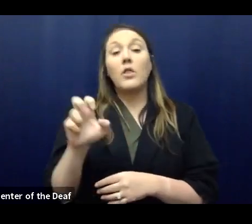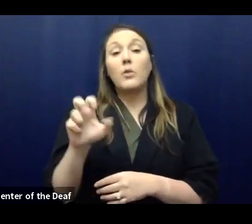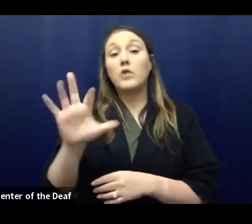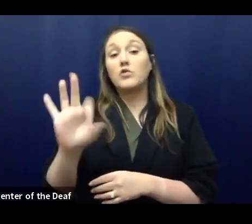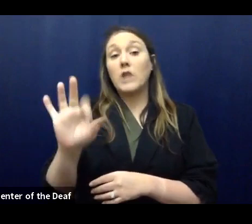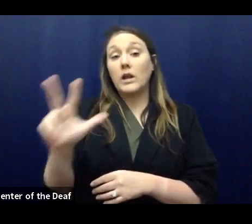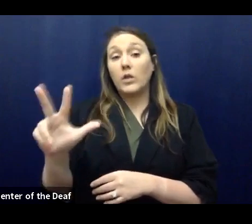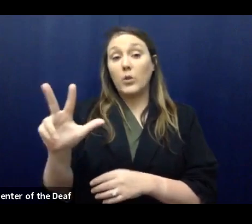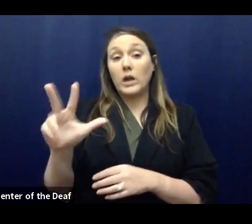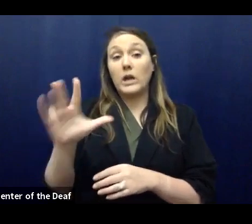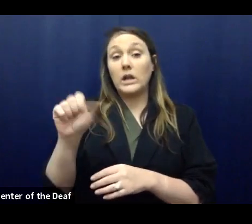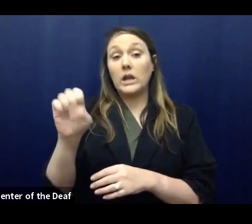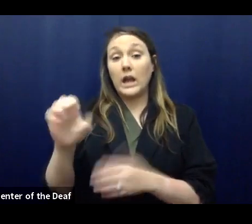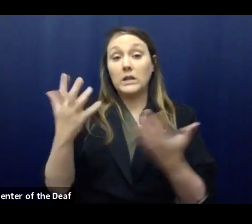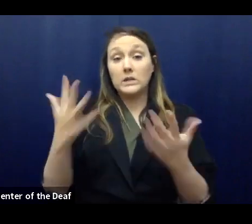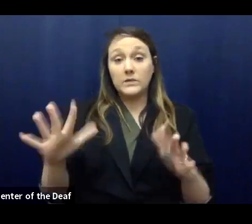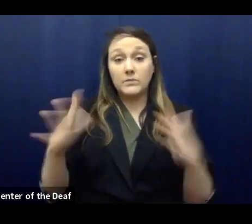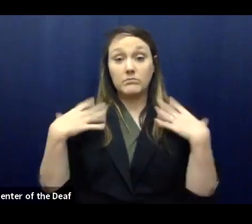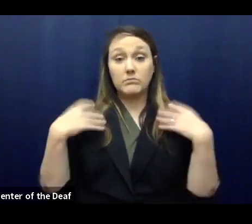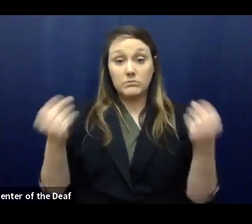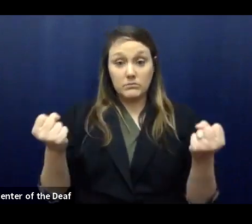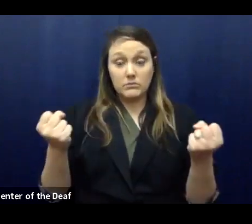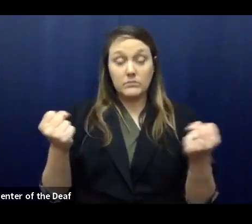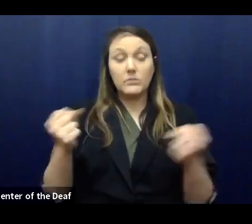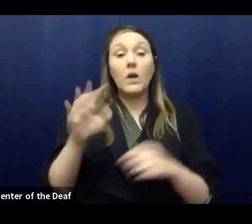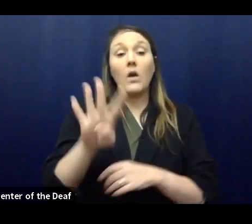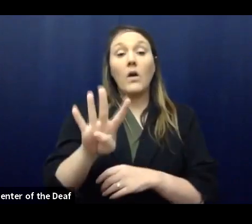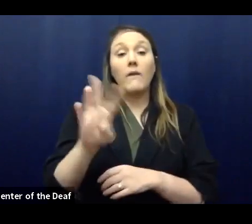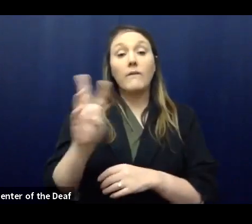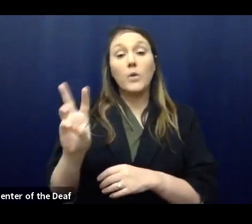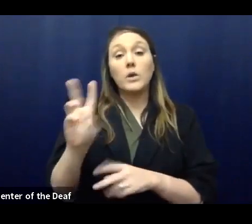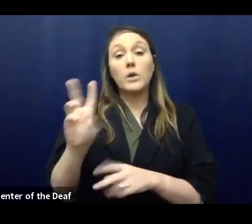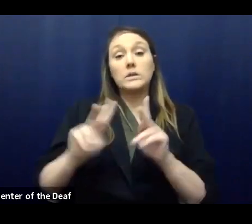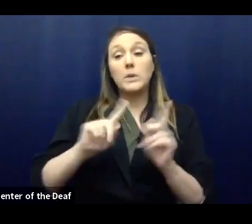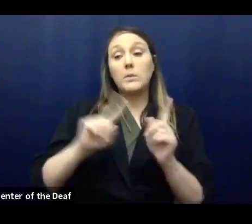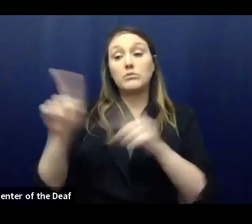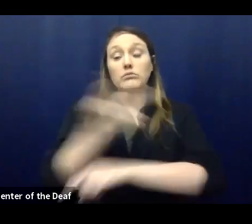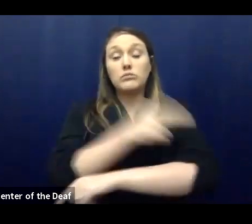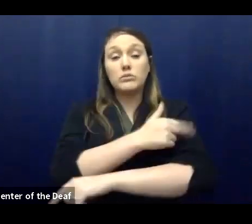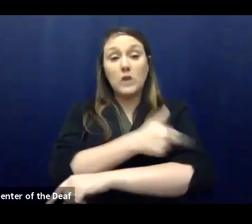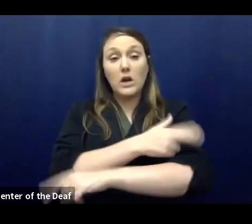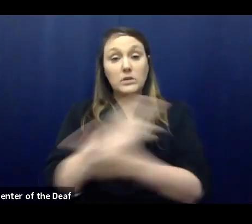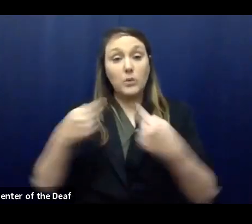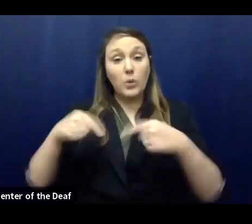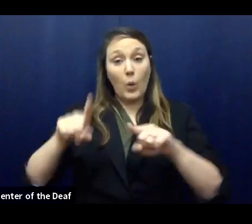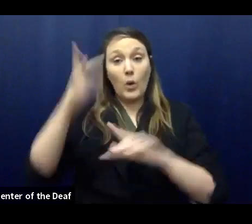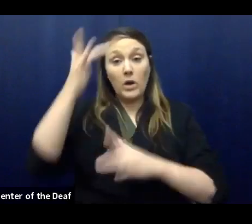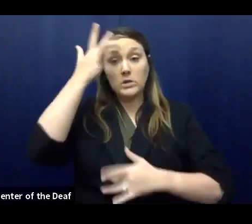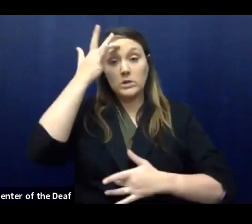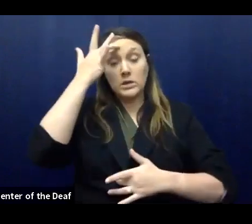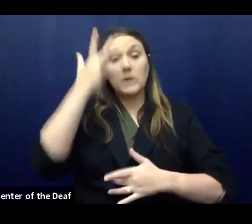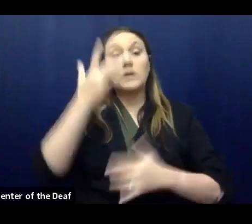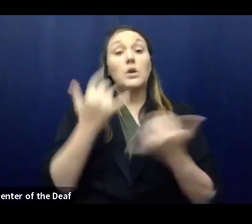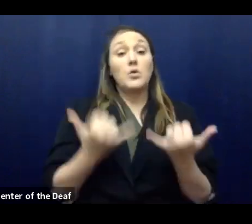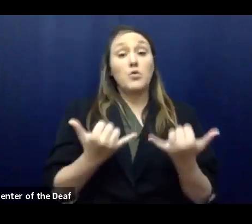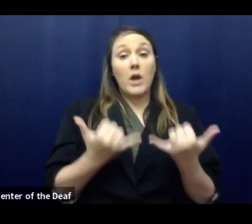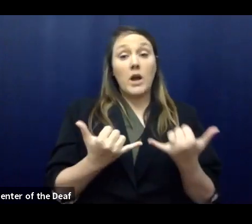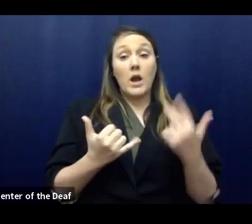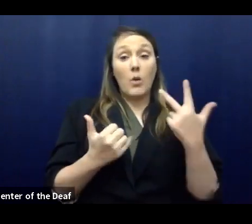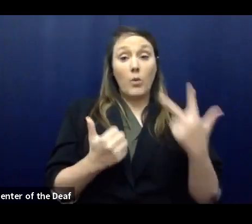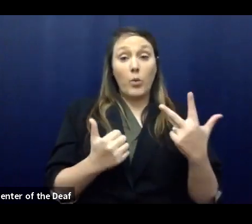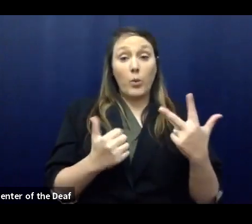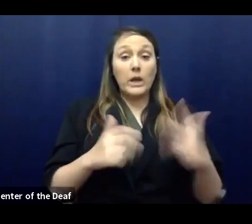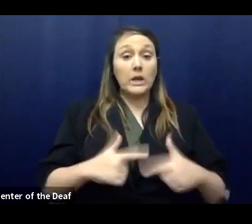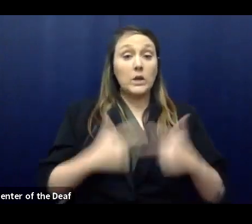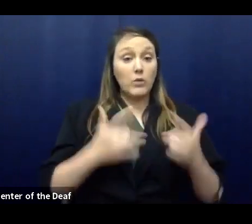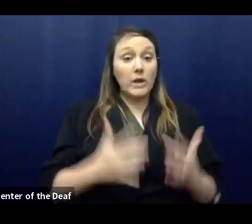393 of our cases have recovered. 46 individuals have been hospitalized at some point in their illness. Currently, there are 3 Knox County